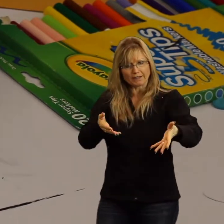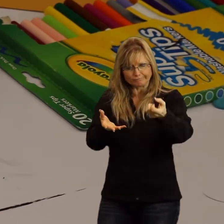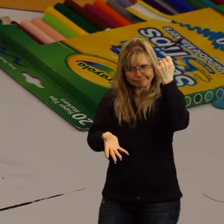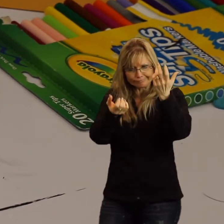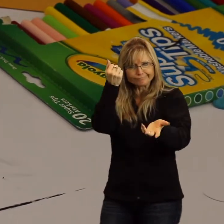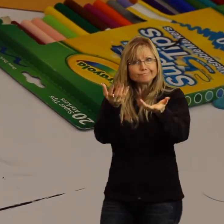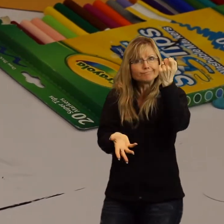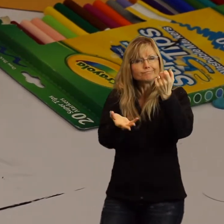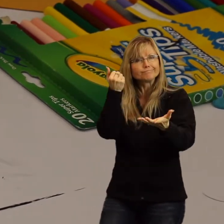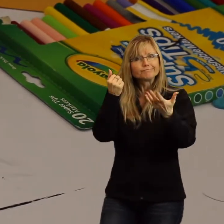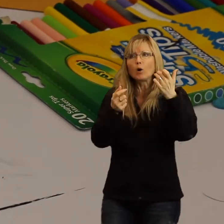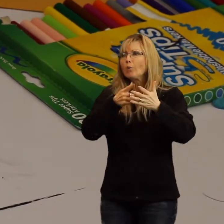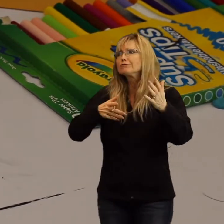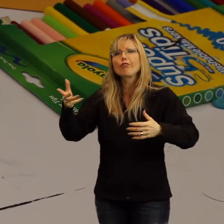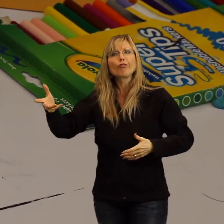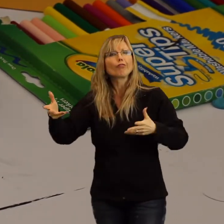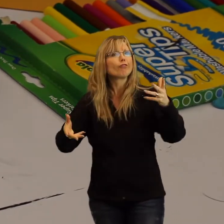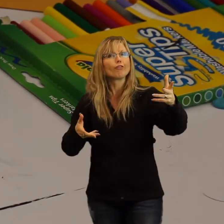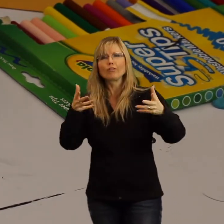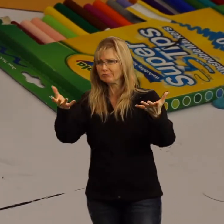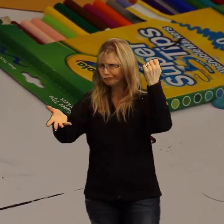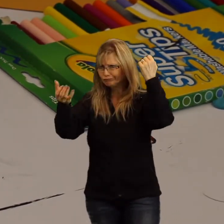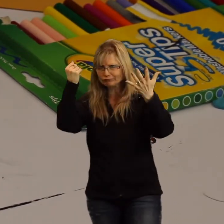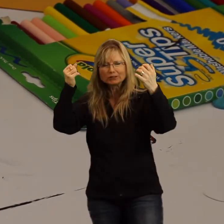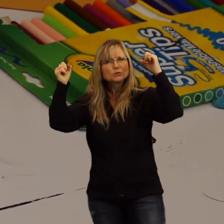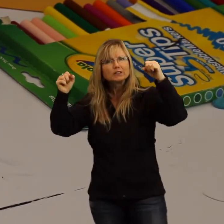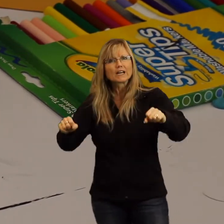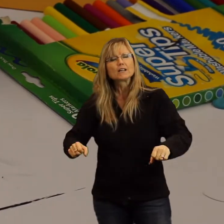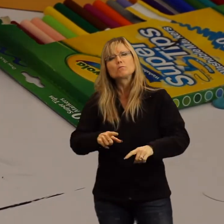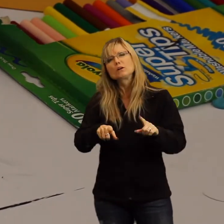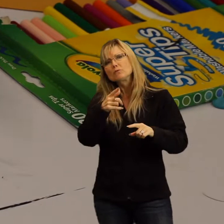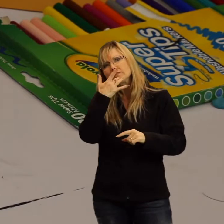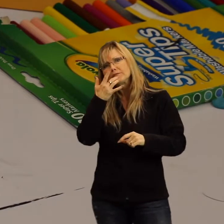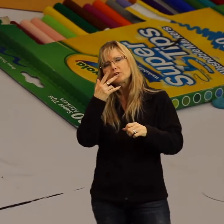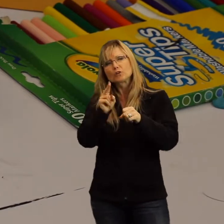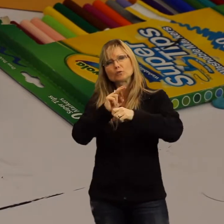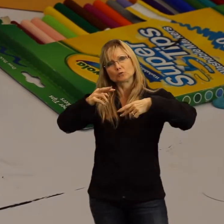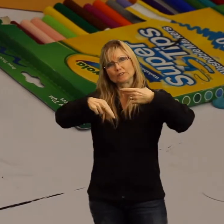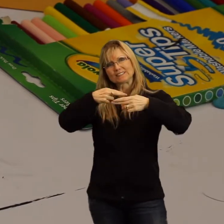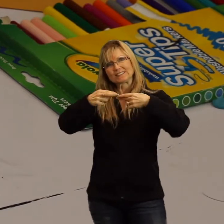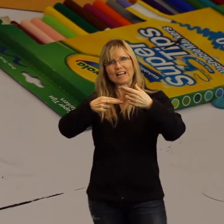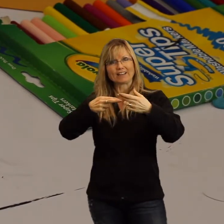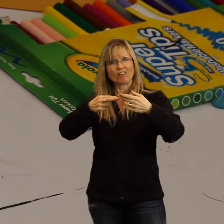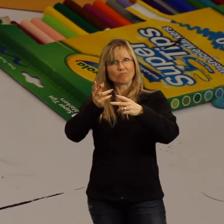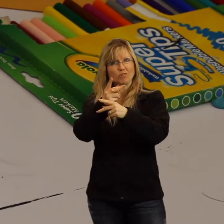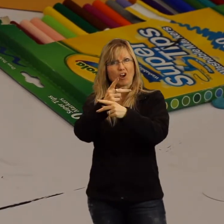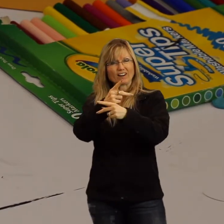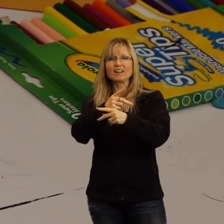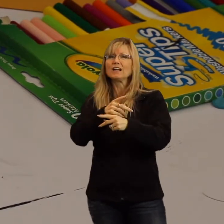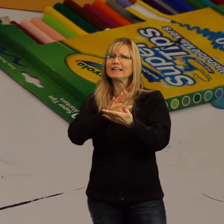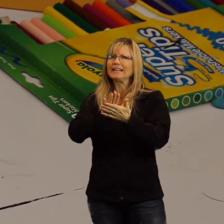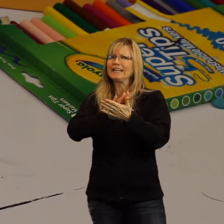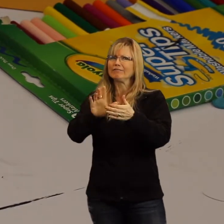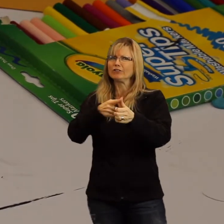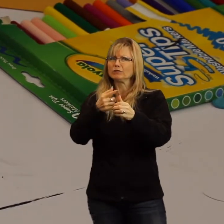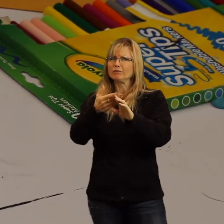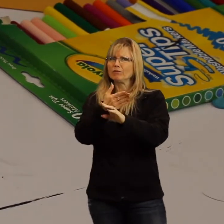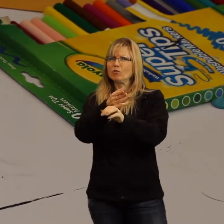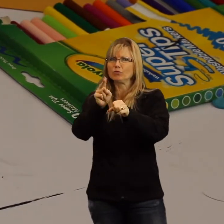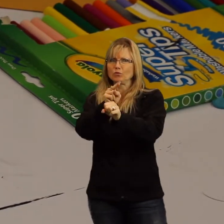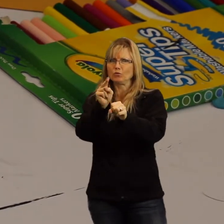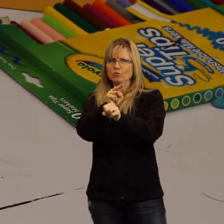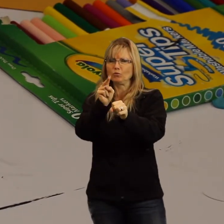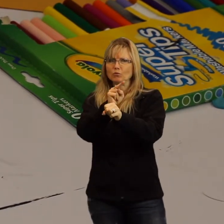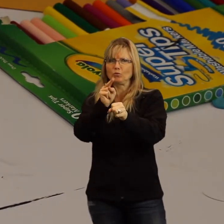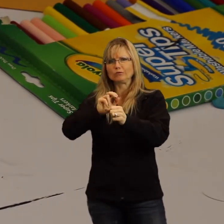that's like laying around. But if you're using recycling products, make sure you clean them thoroughly before using them. Or if you're using